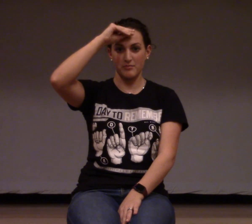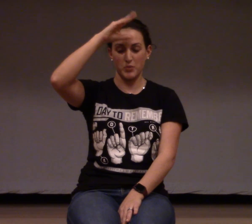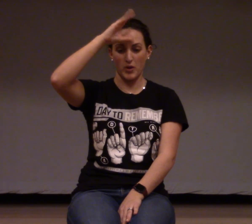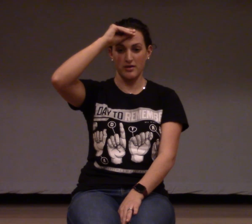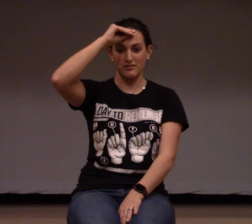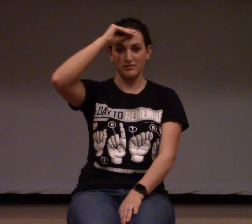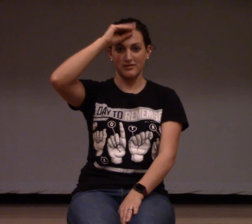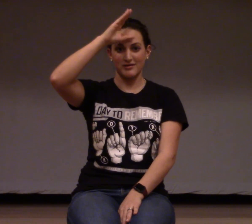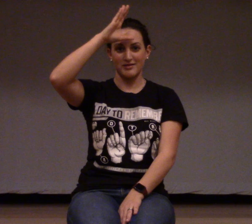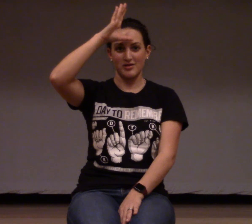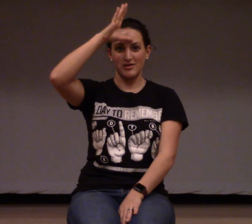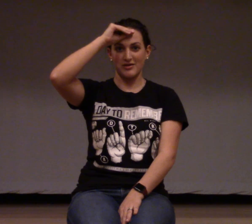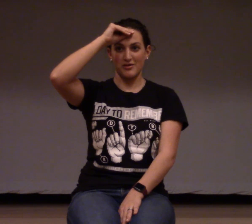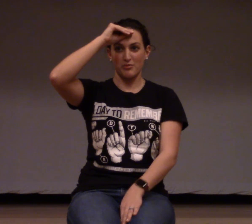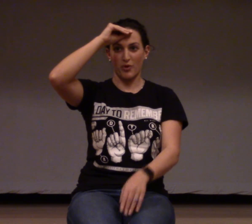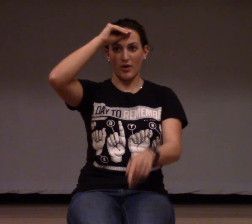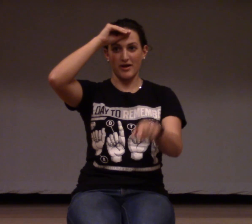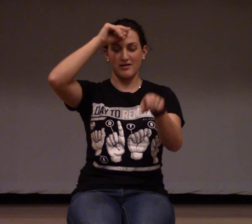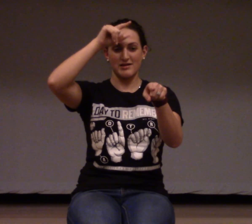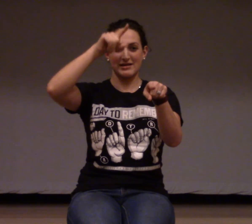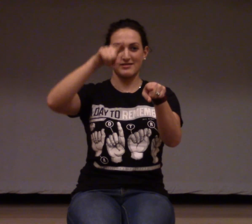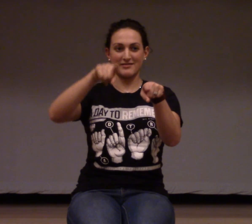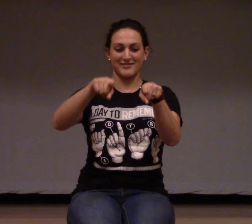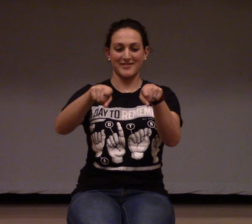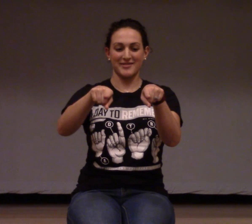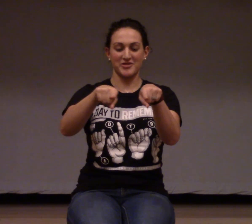boy. Boy, you're going to do